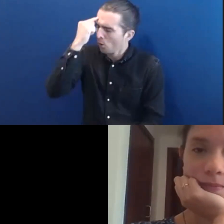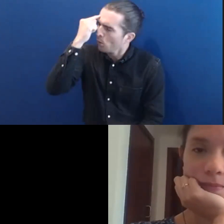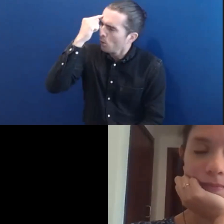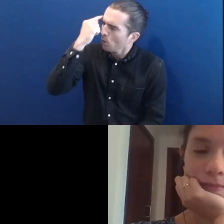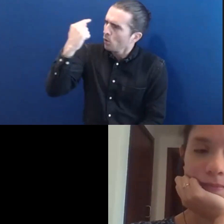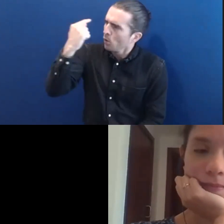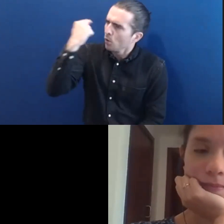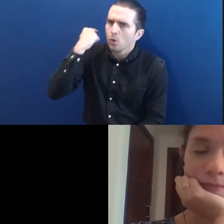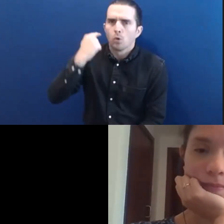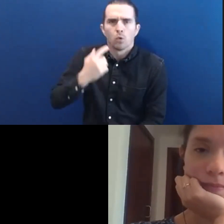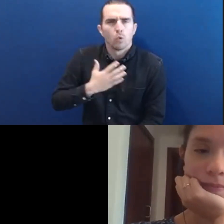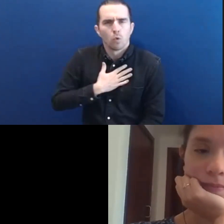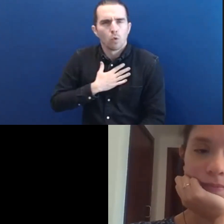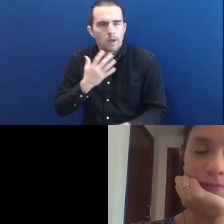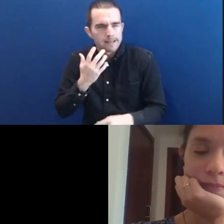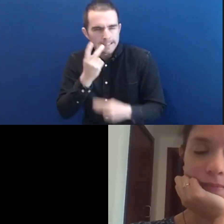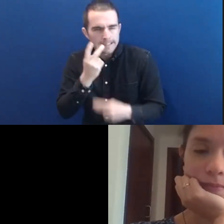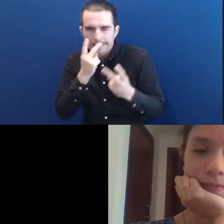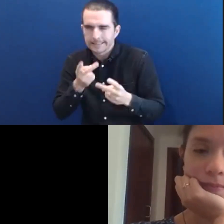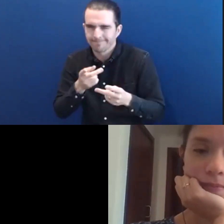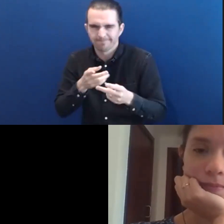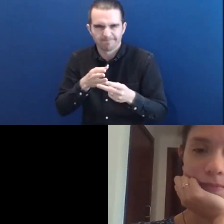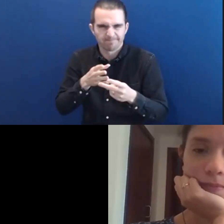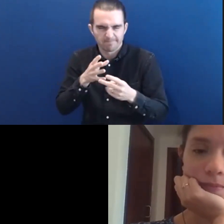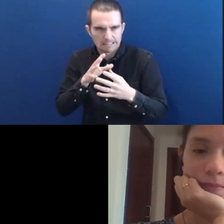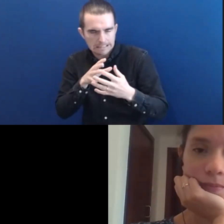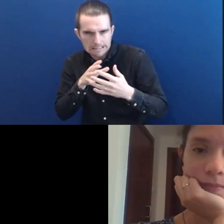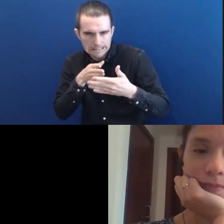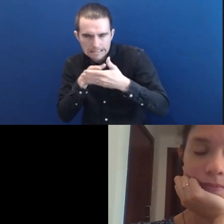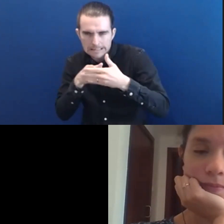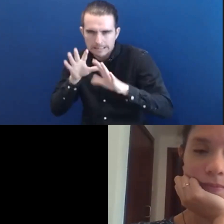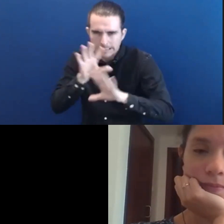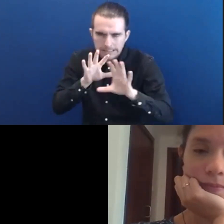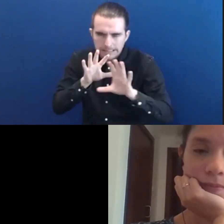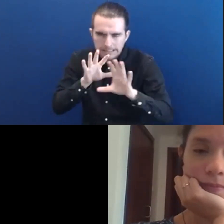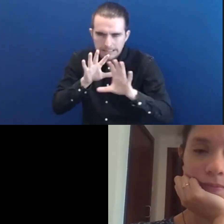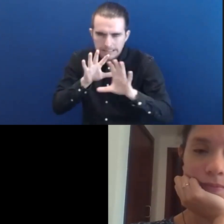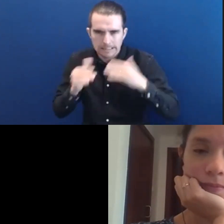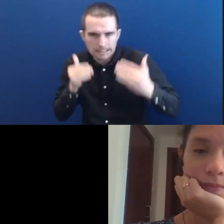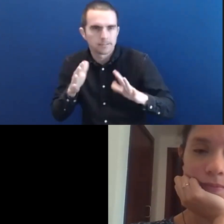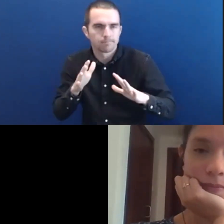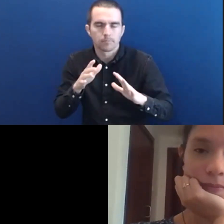due to this is attitudinal barriers, the negative attitude of the society towards